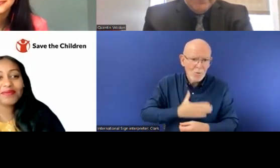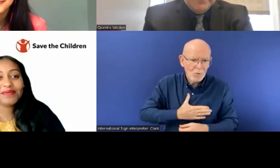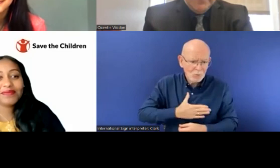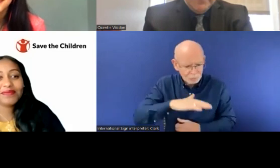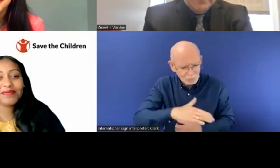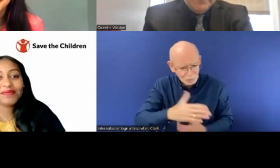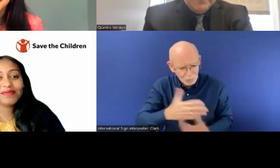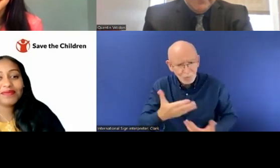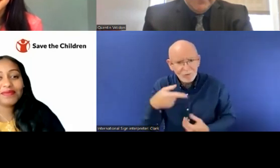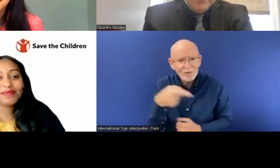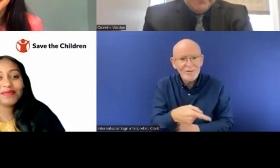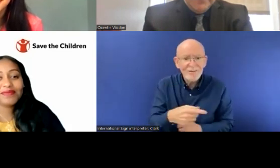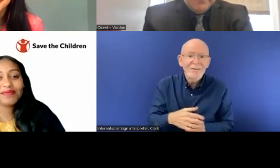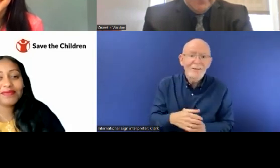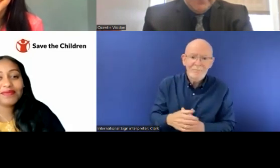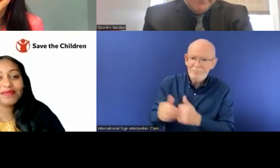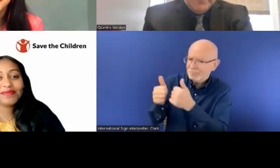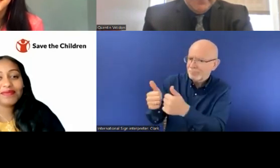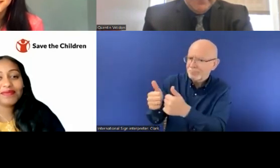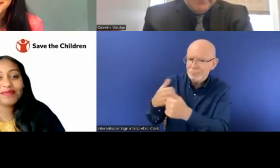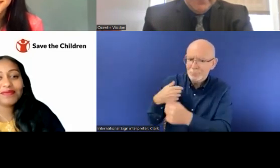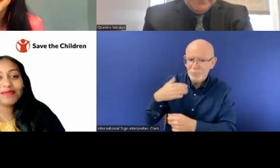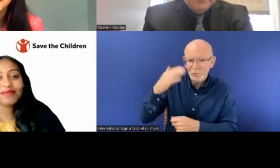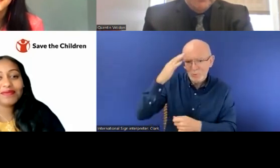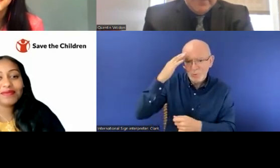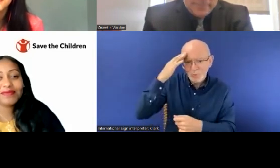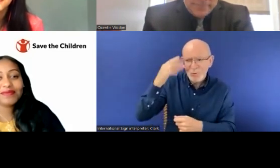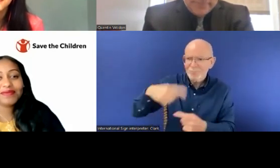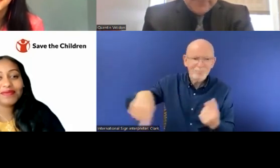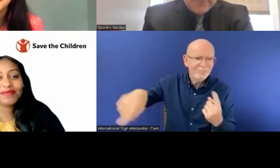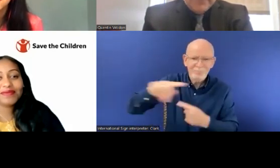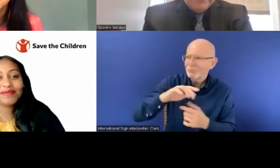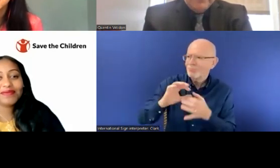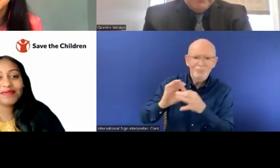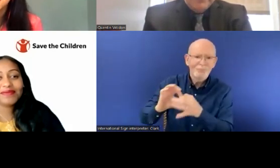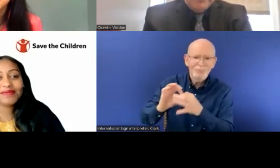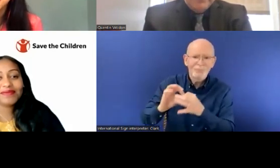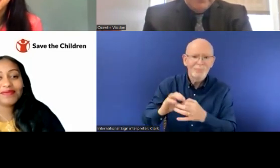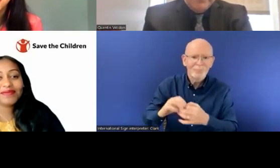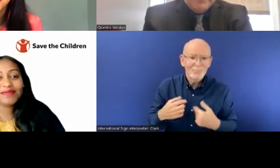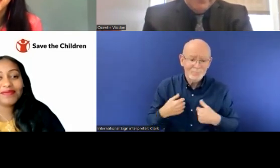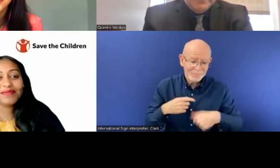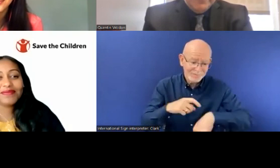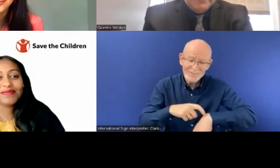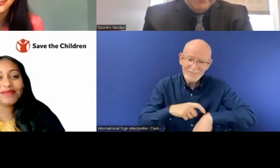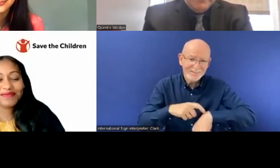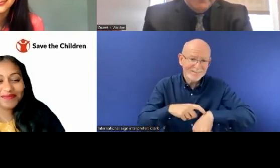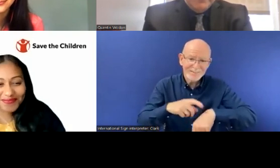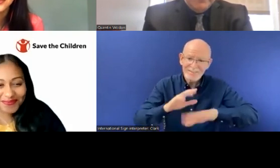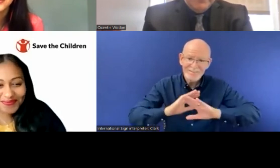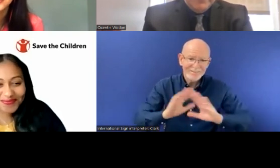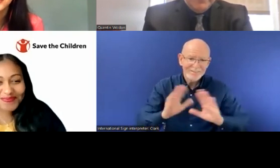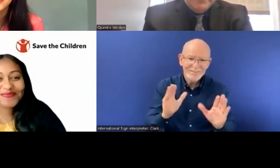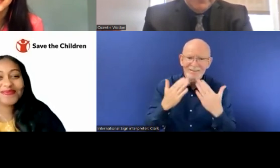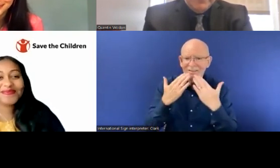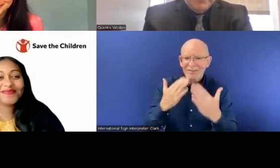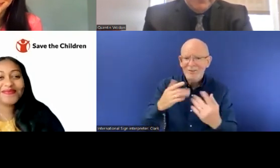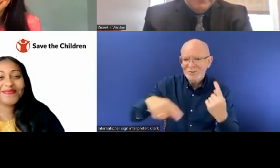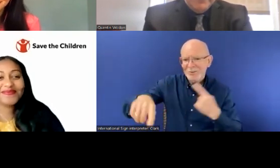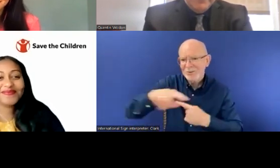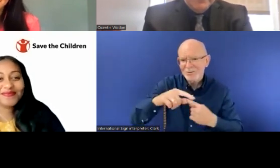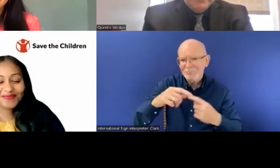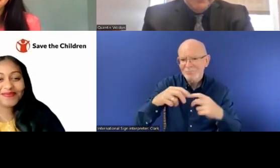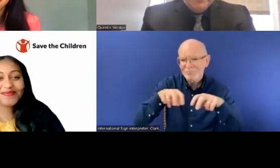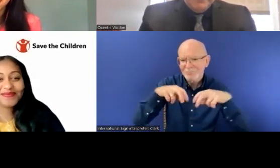to Priya, to Quentin, and to Werner, thank you so much. We give you a sort of collective Zoom webinar round of applause. Thank you very much for joining